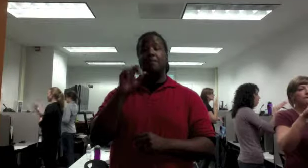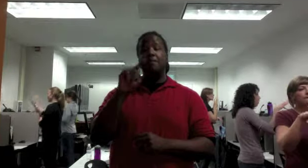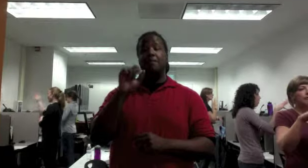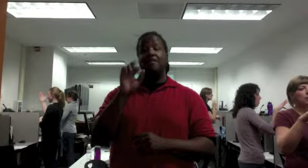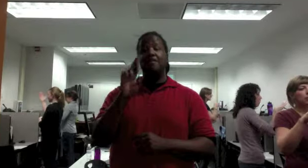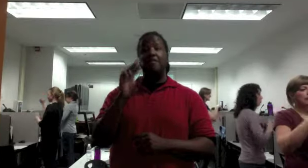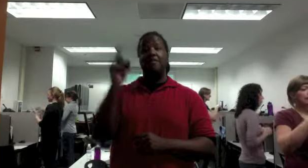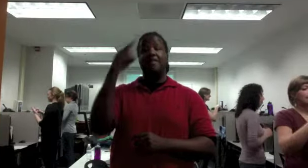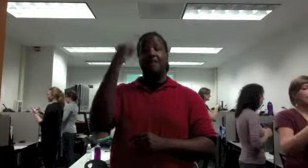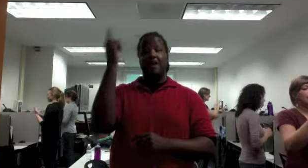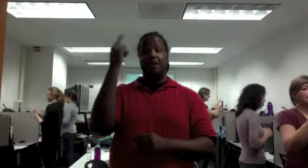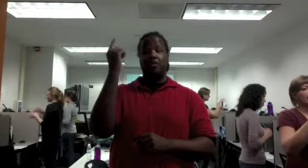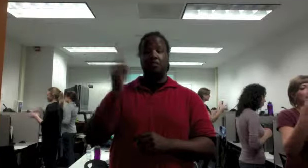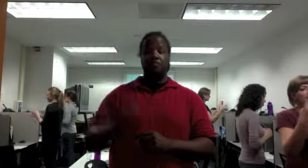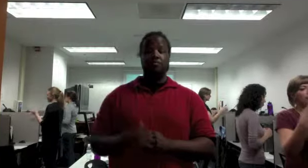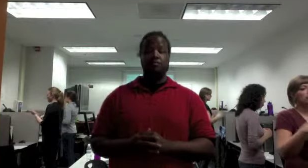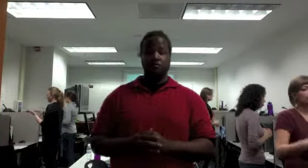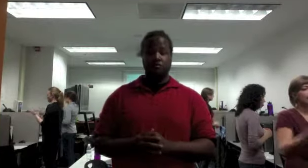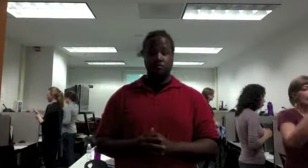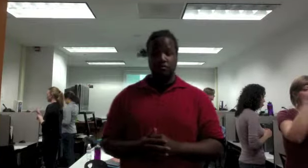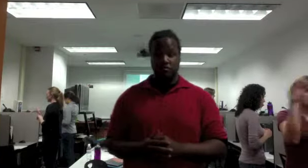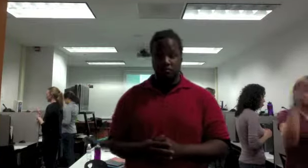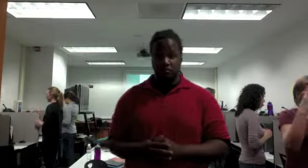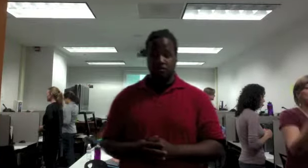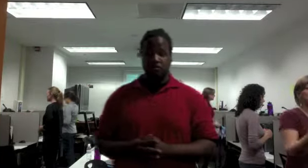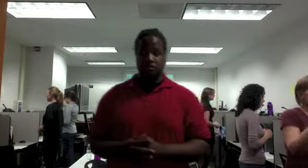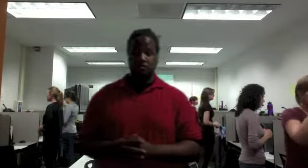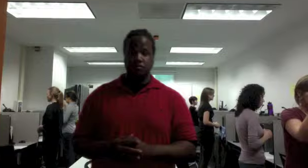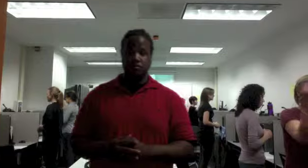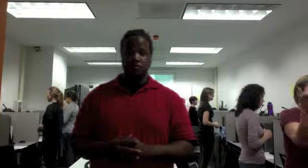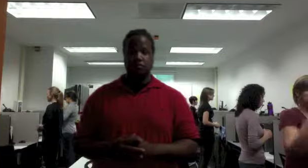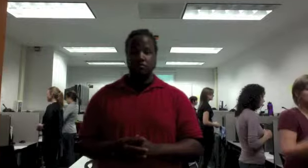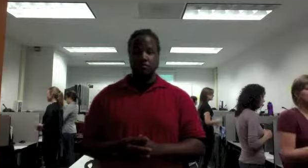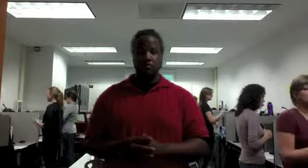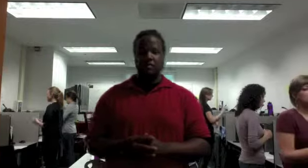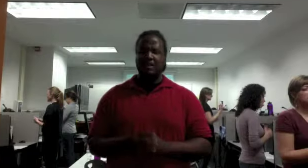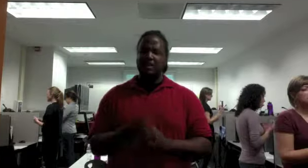in the atmosphere, or water vapor in the air. That's humidity.